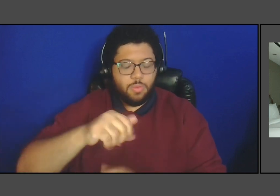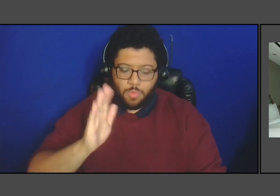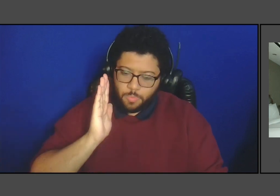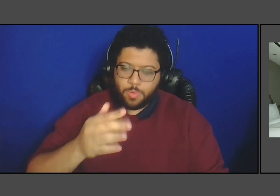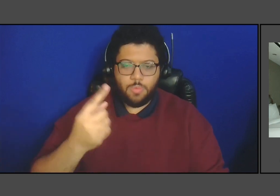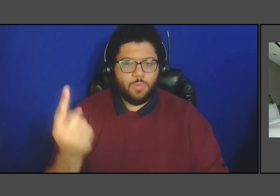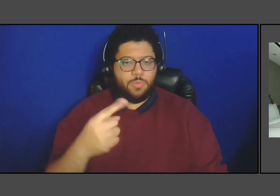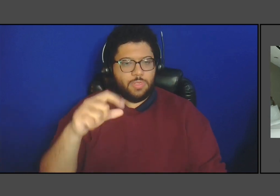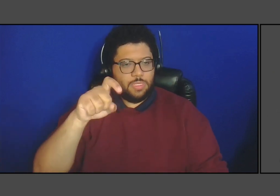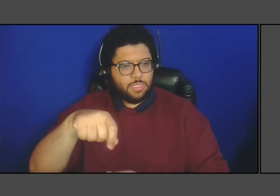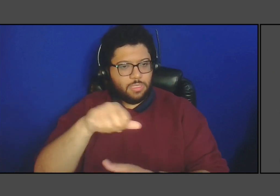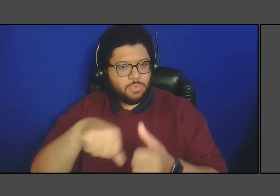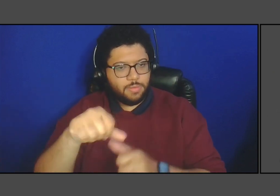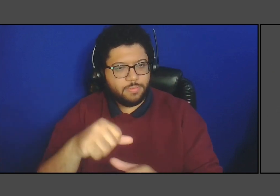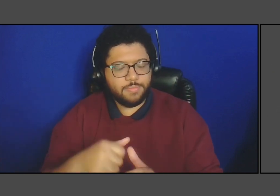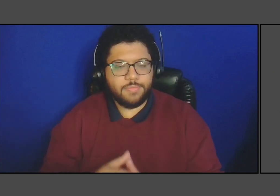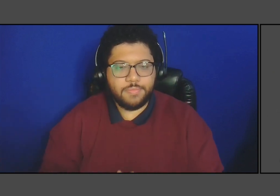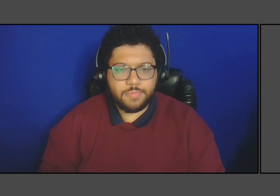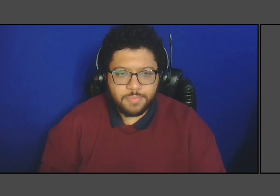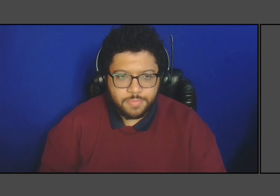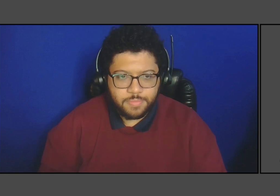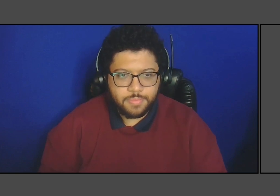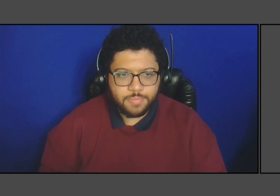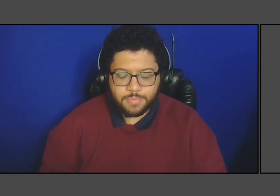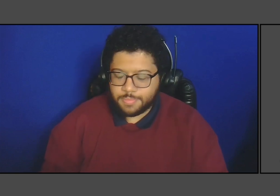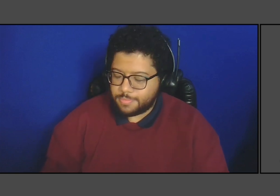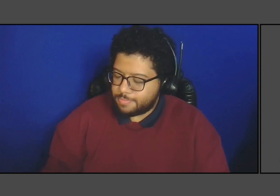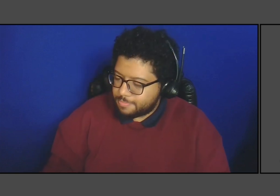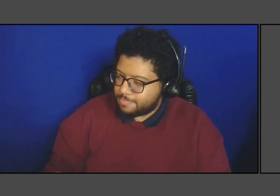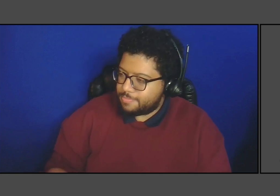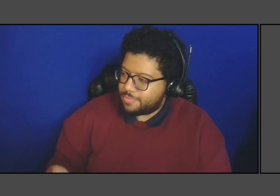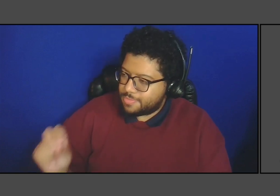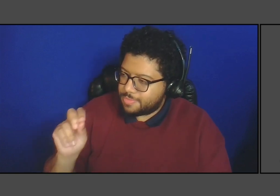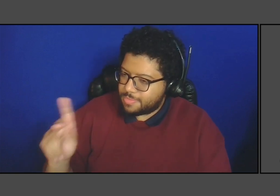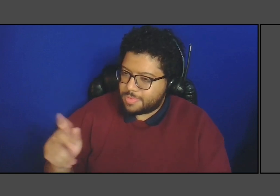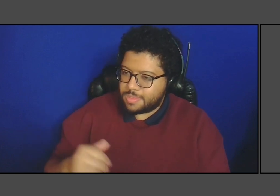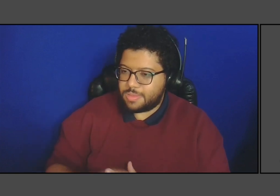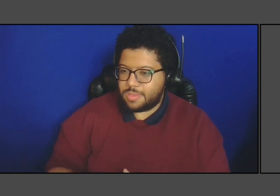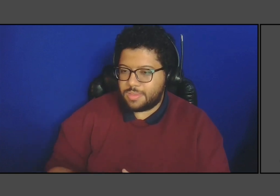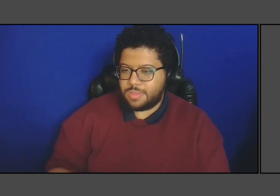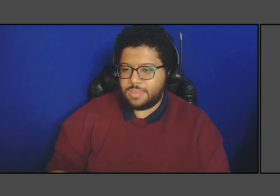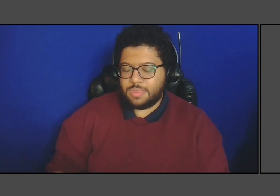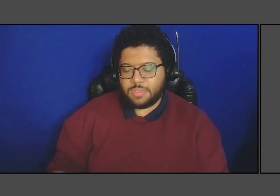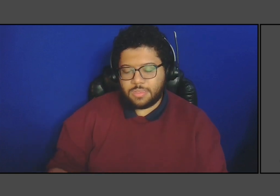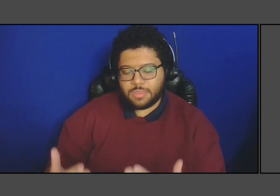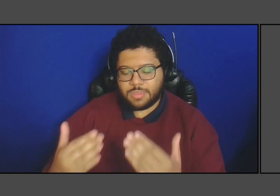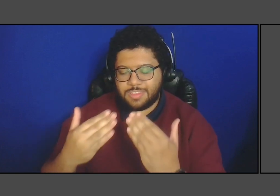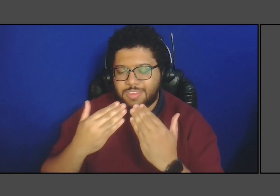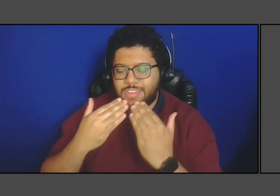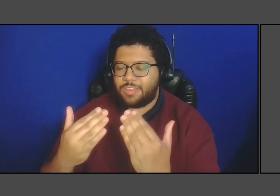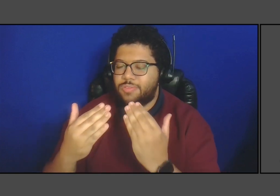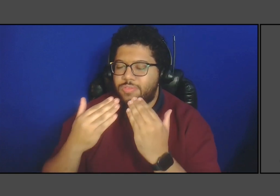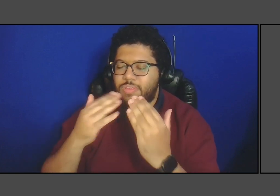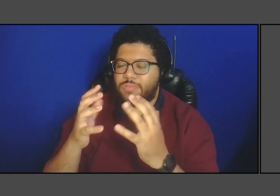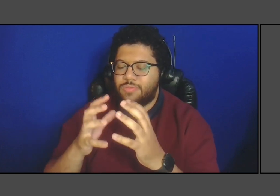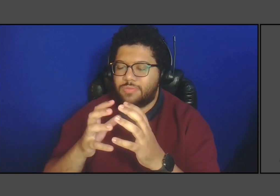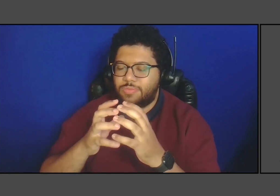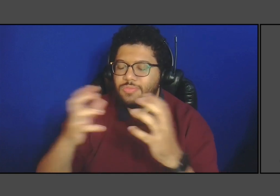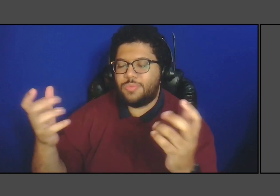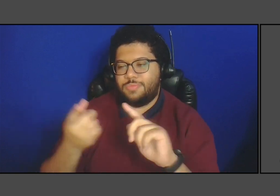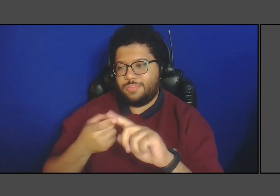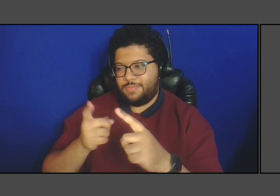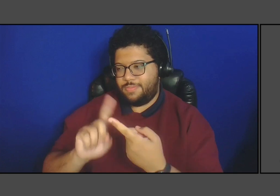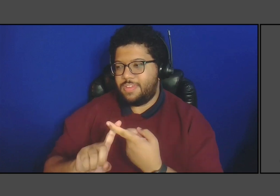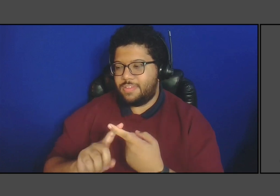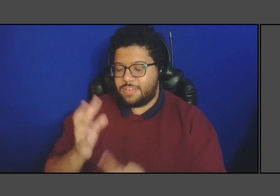Okay, well, muchísimas gracias amigos, beautiful people. Thank you.